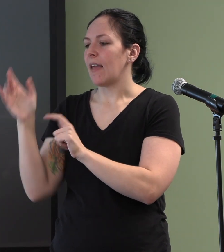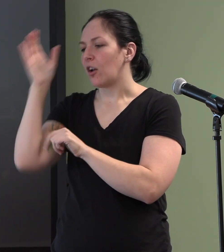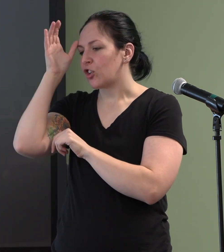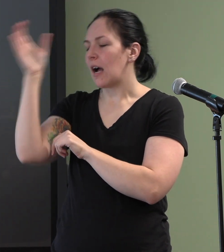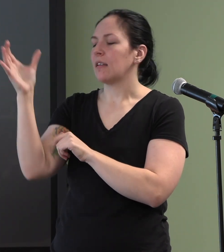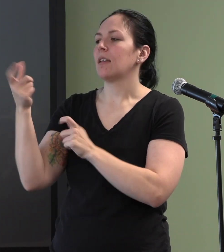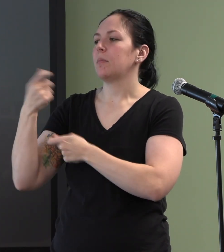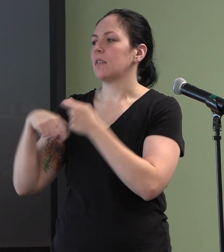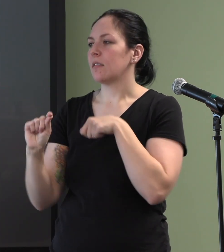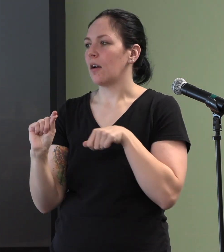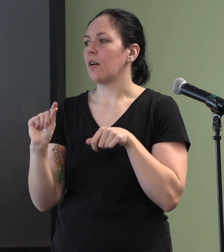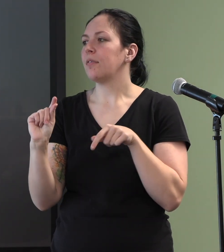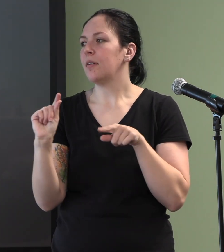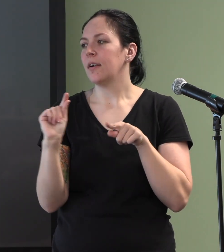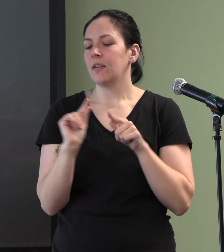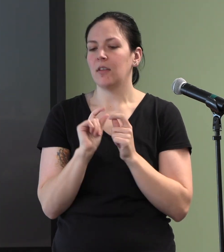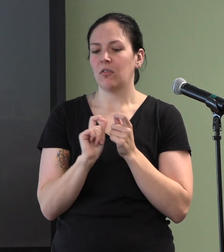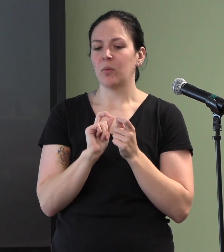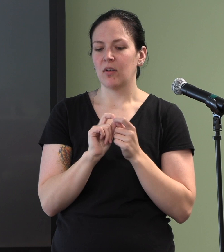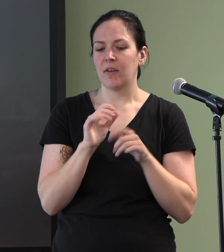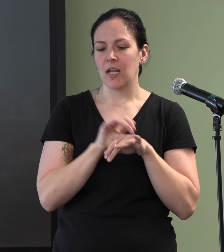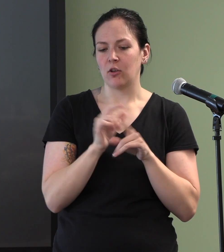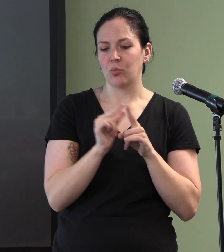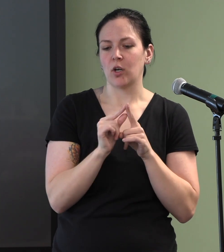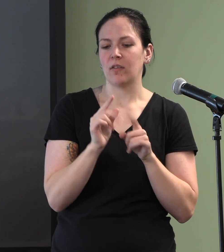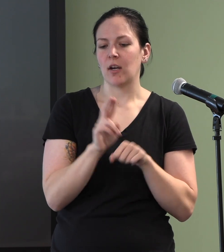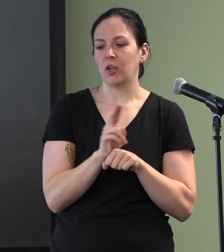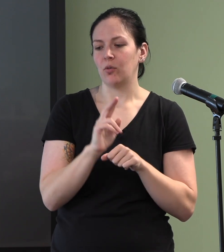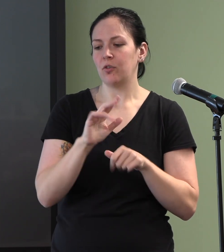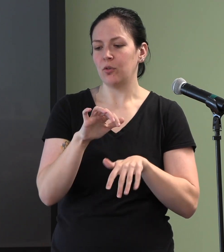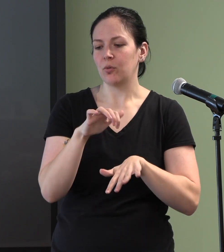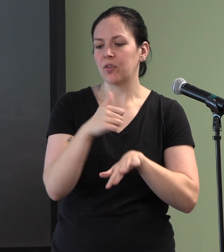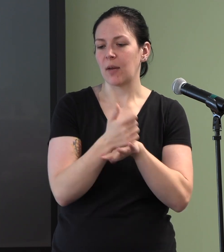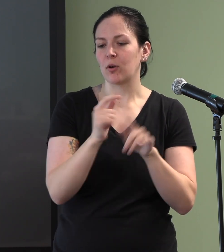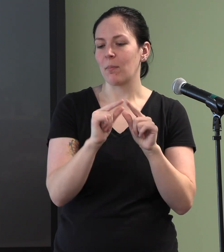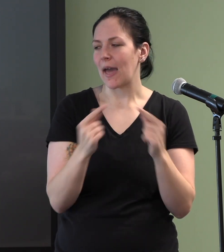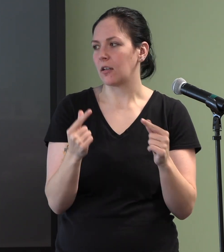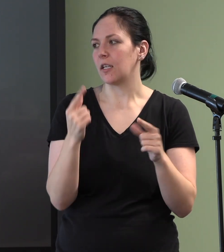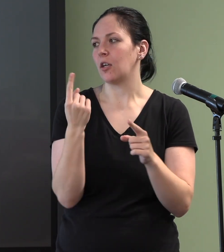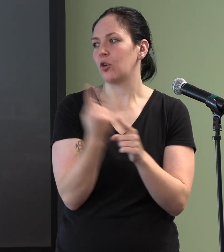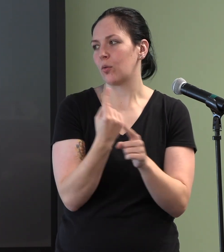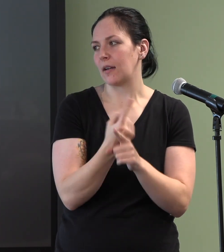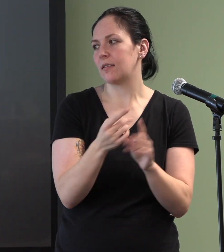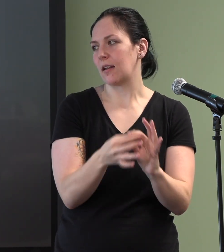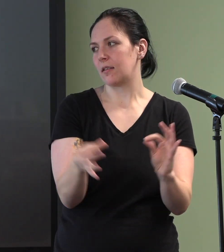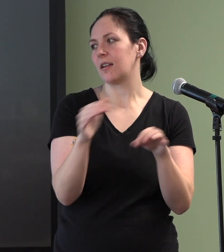larger concept instead of the specific English words that are used to set up a grammatically correct sentence in